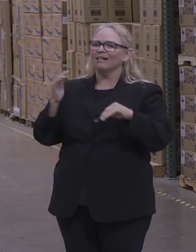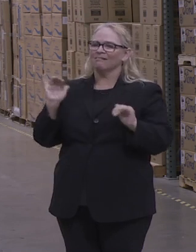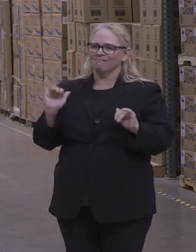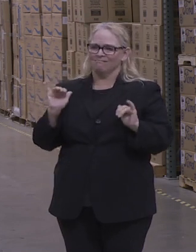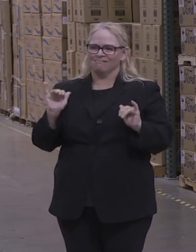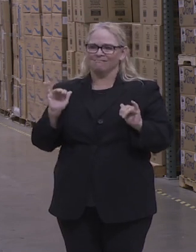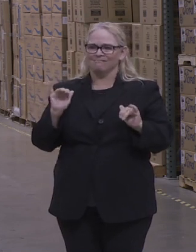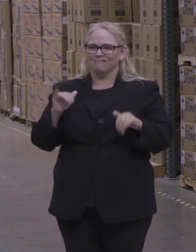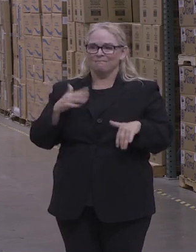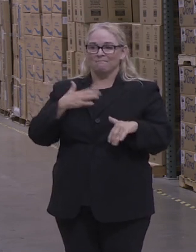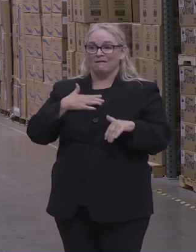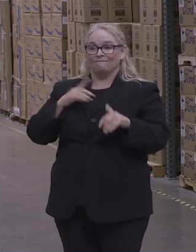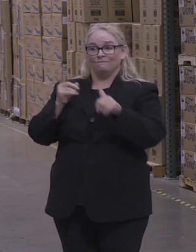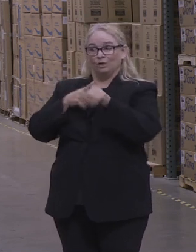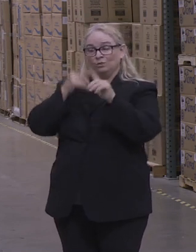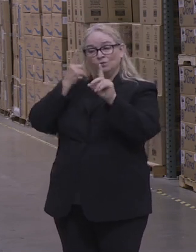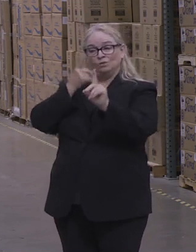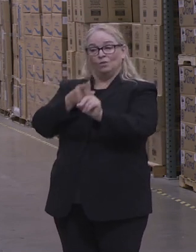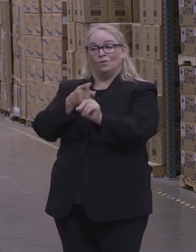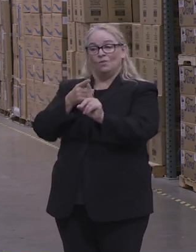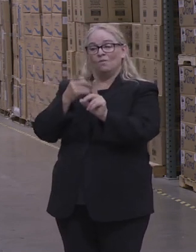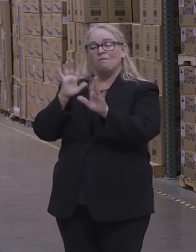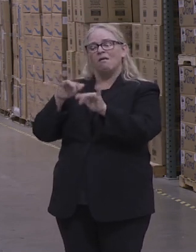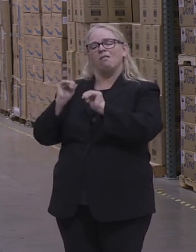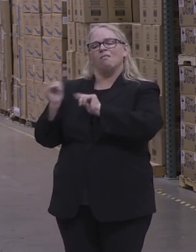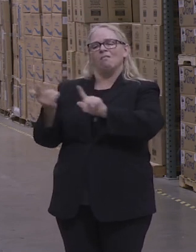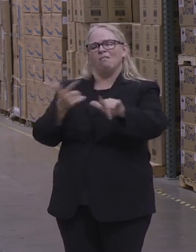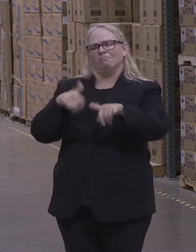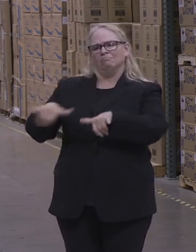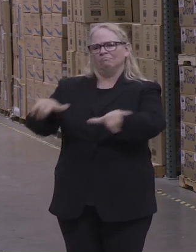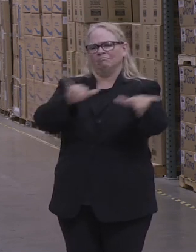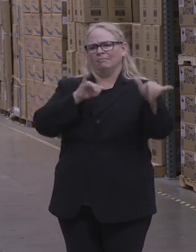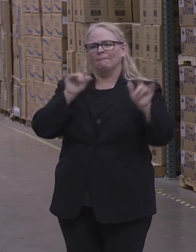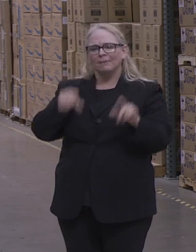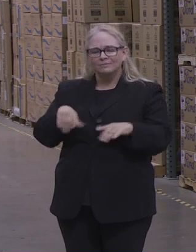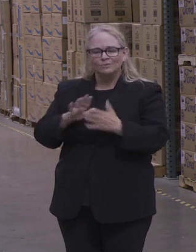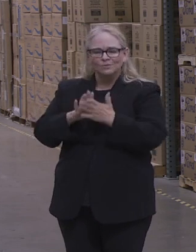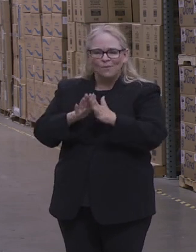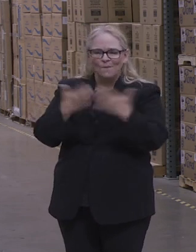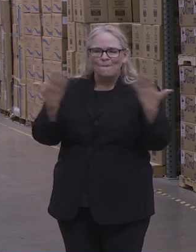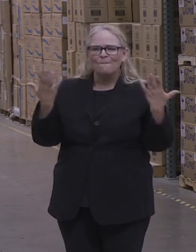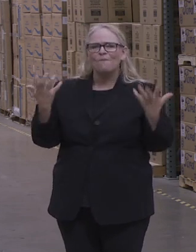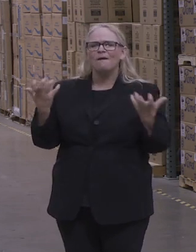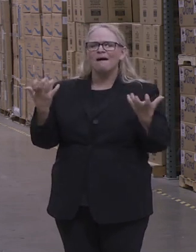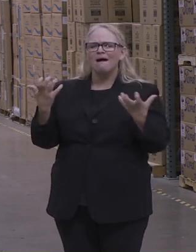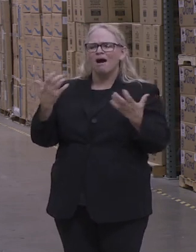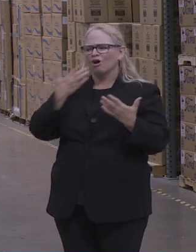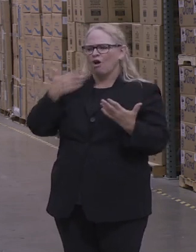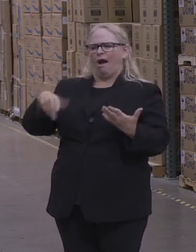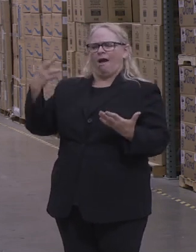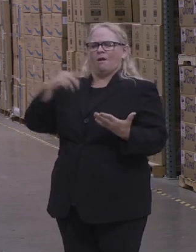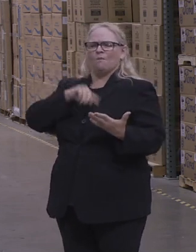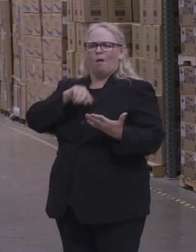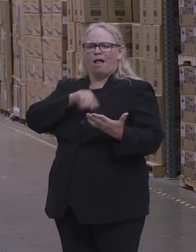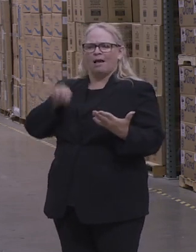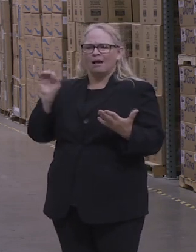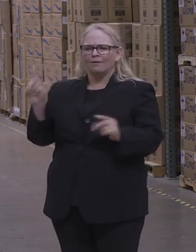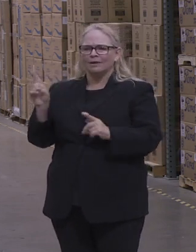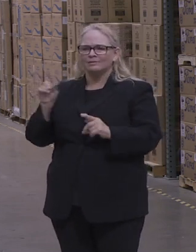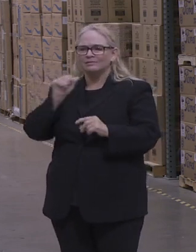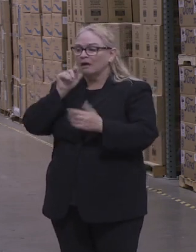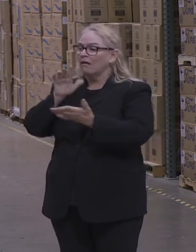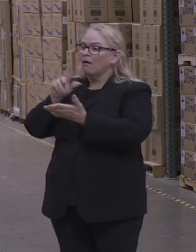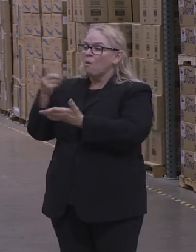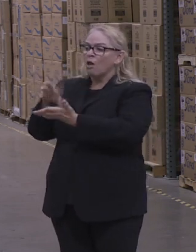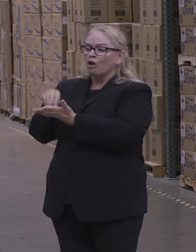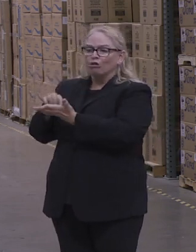schools back open in person with a high quality social emotional, not just academic learning that is